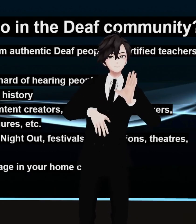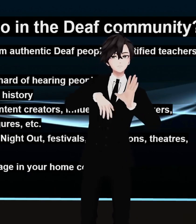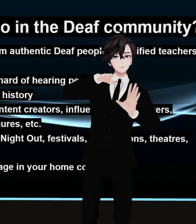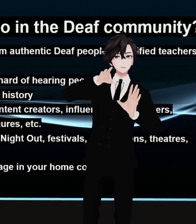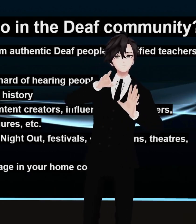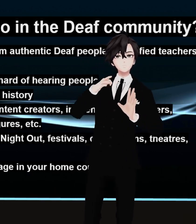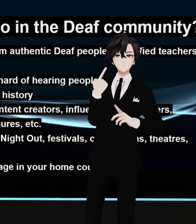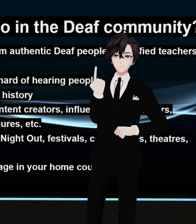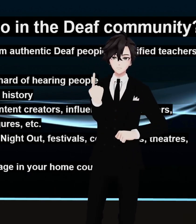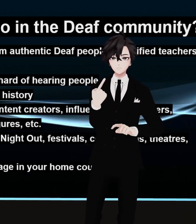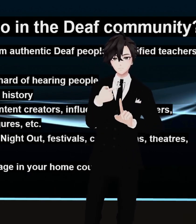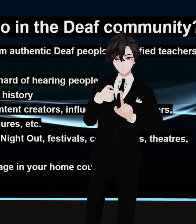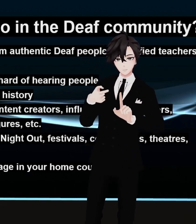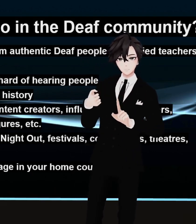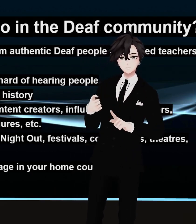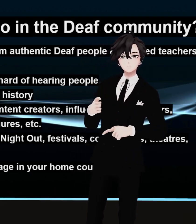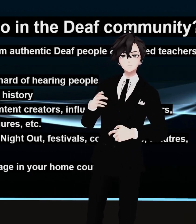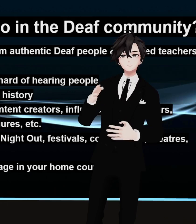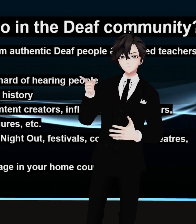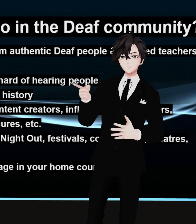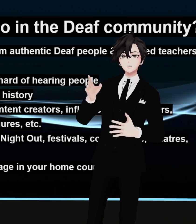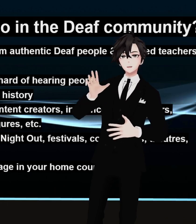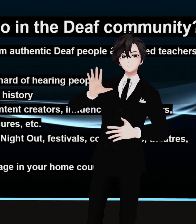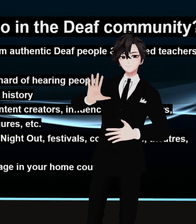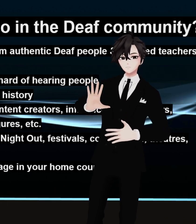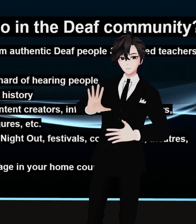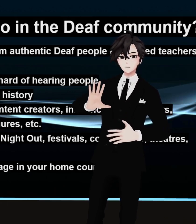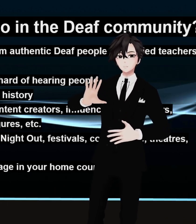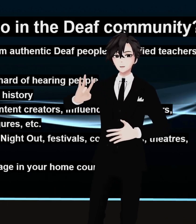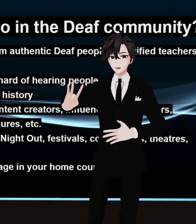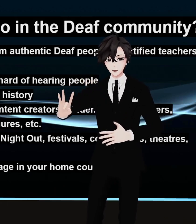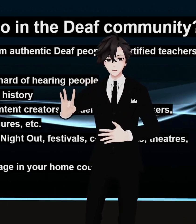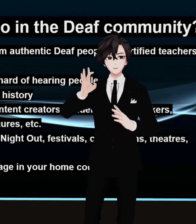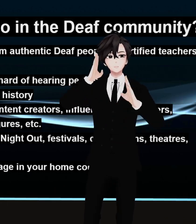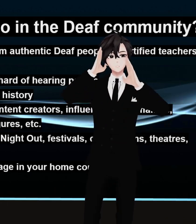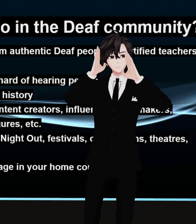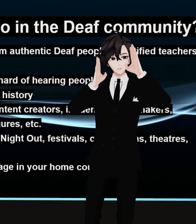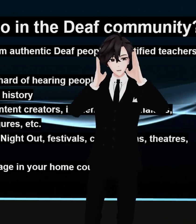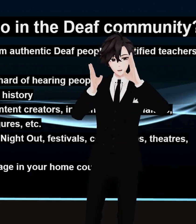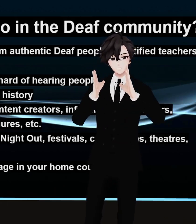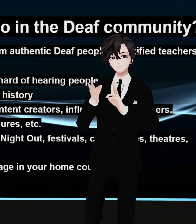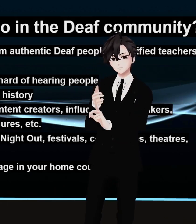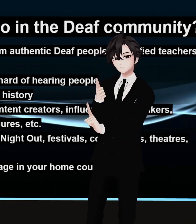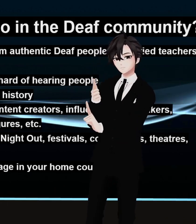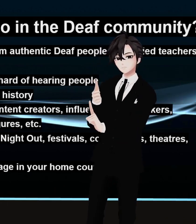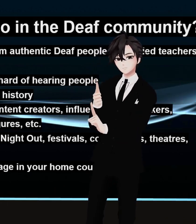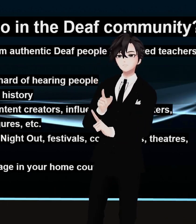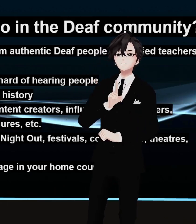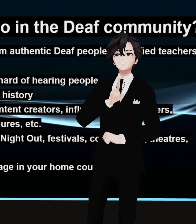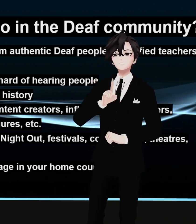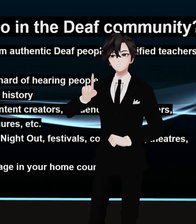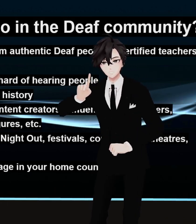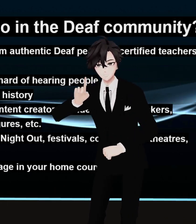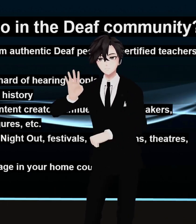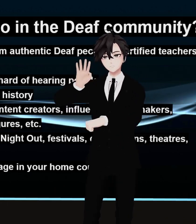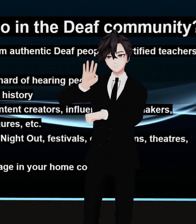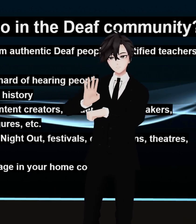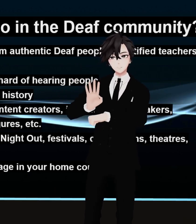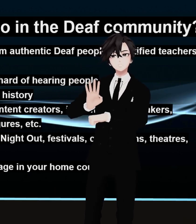you could find one from 5/8 Creativity, which is a deaf-owned